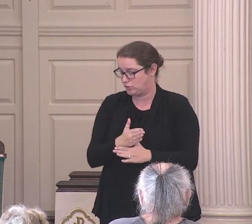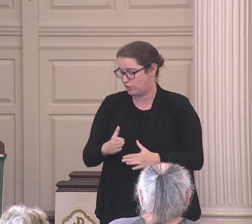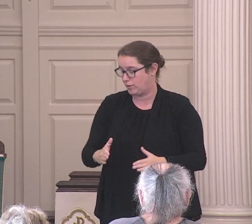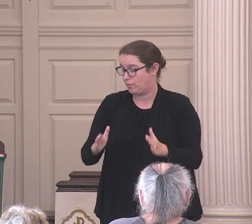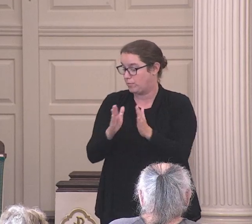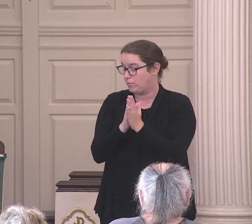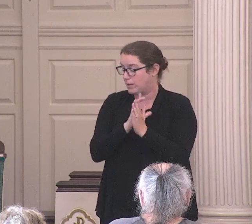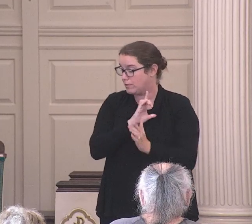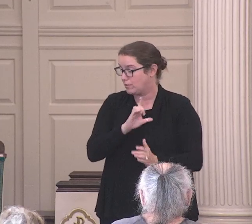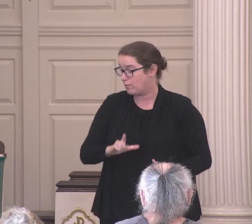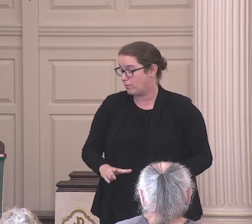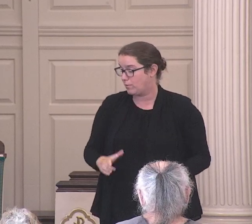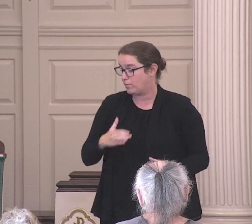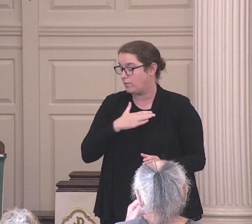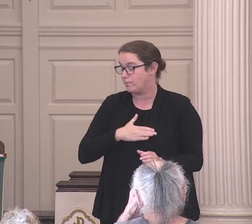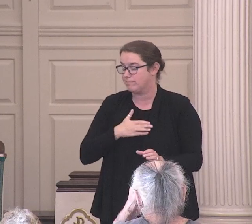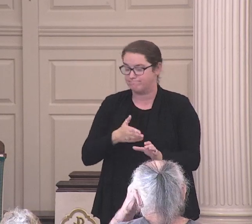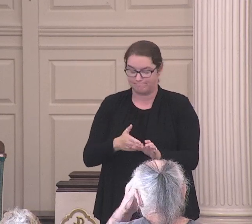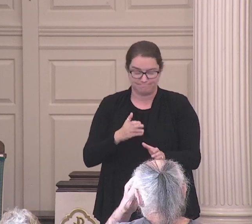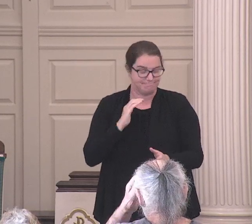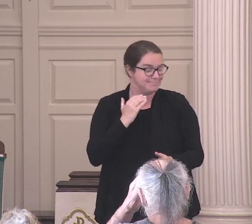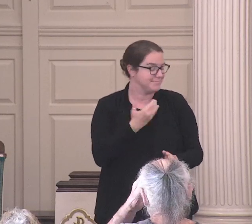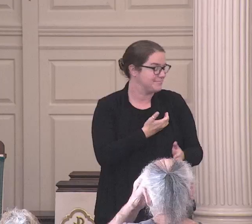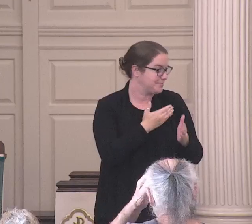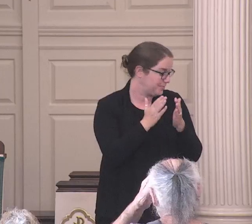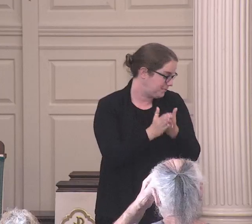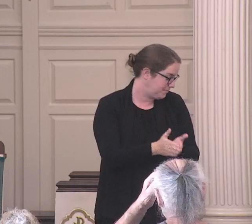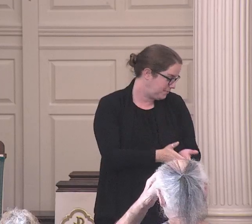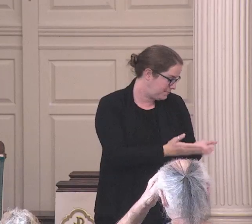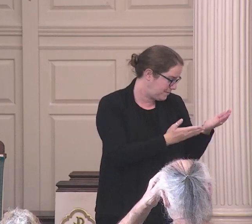Lord, hear our prayer.